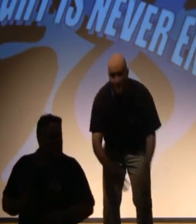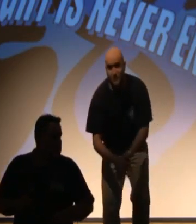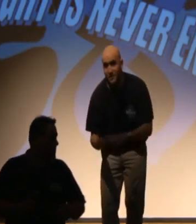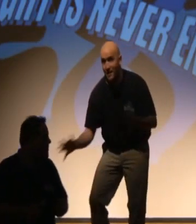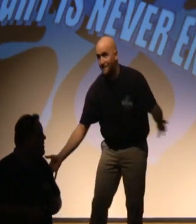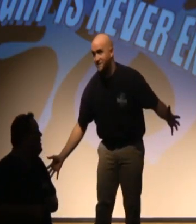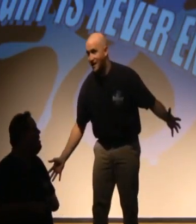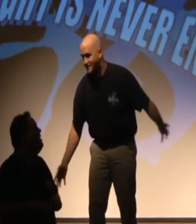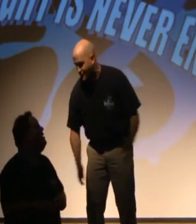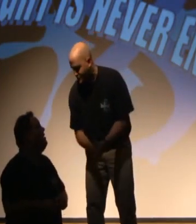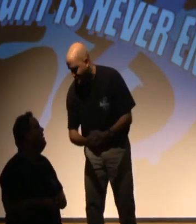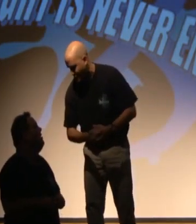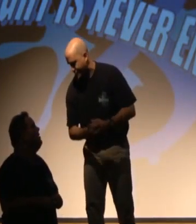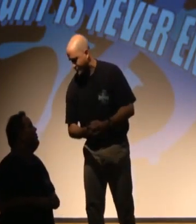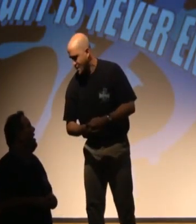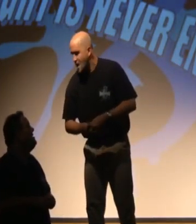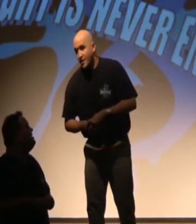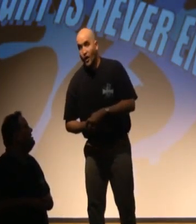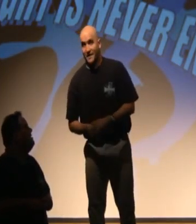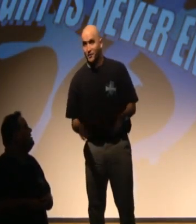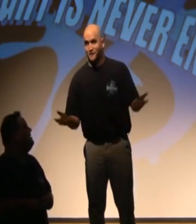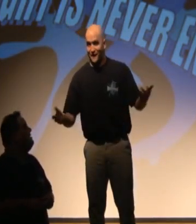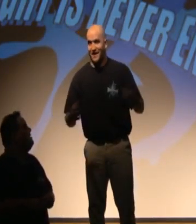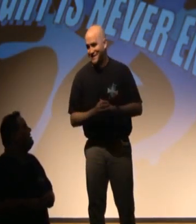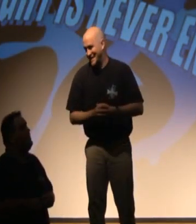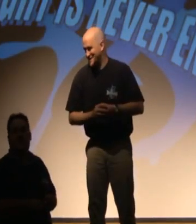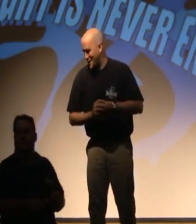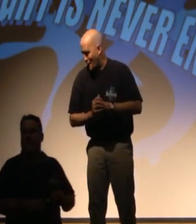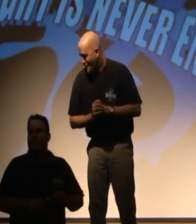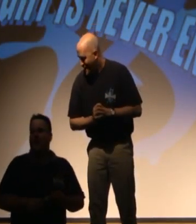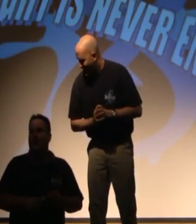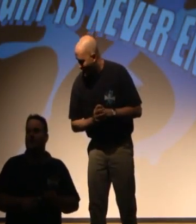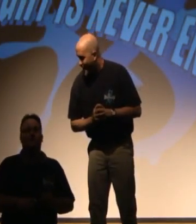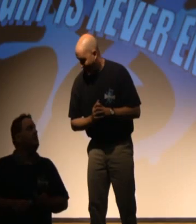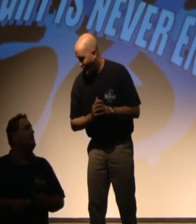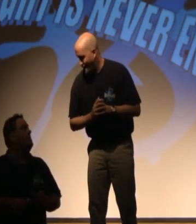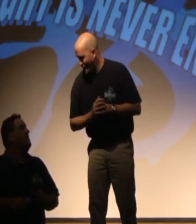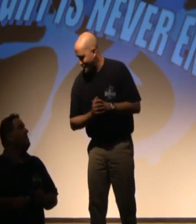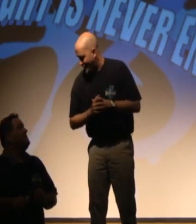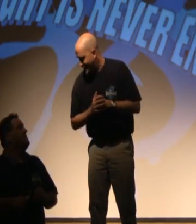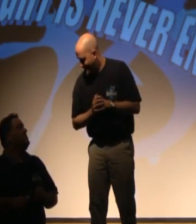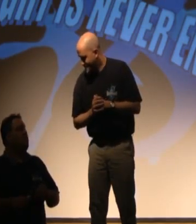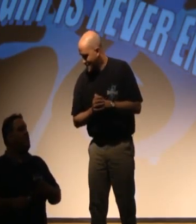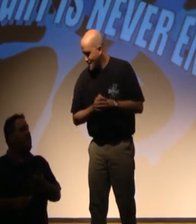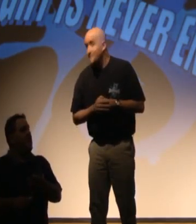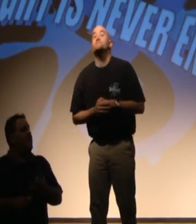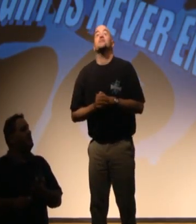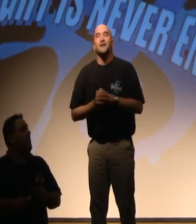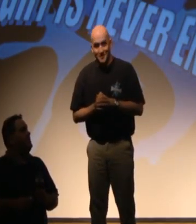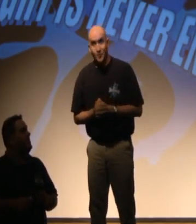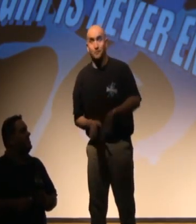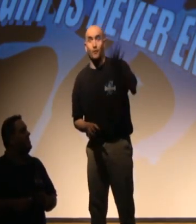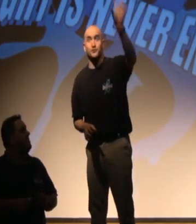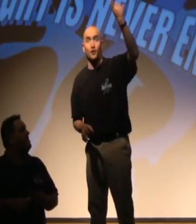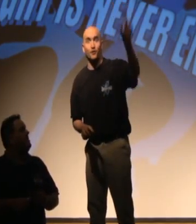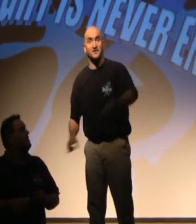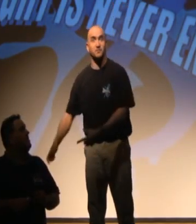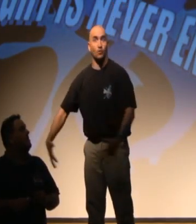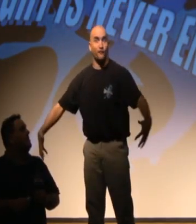We don't have a sign language interpreter. What? No, they couldn't find it. This is CBS. I know, I'm aware of that. This is French Canadians. Bonjour, it's the